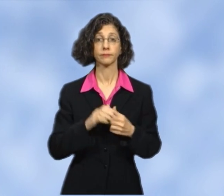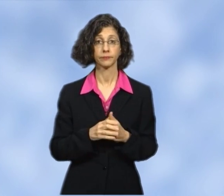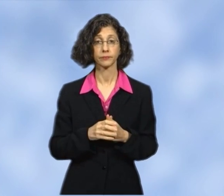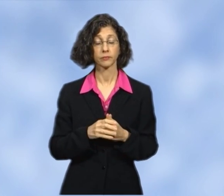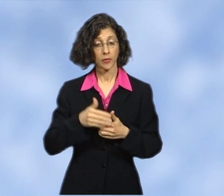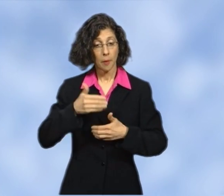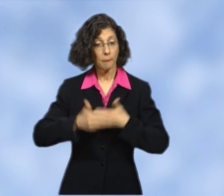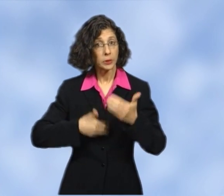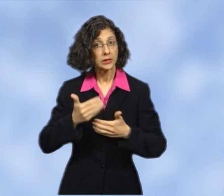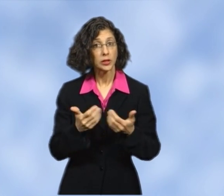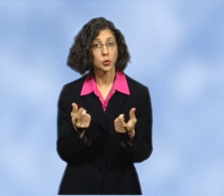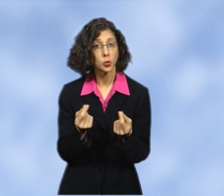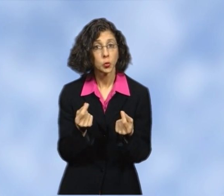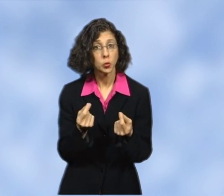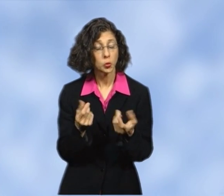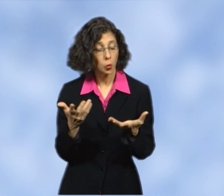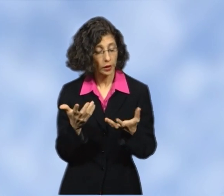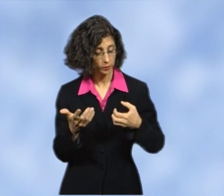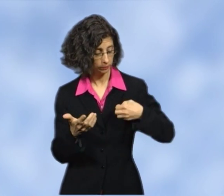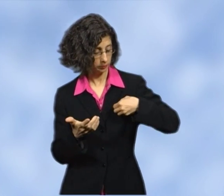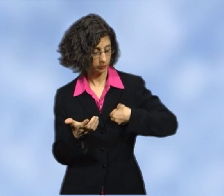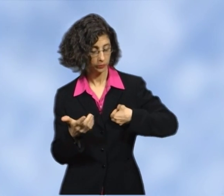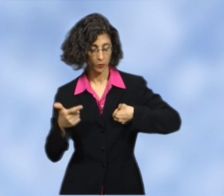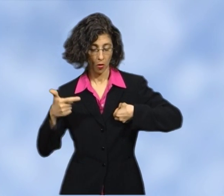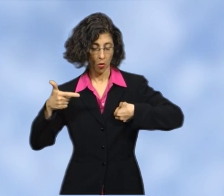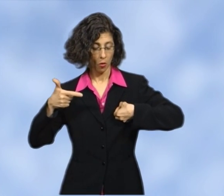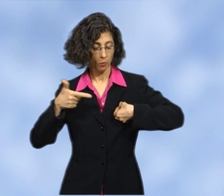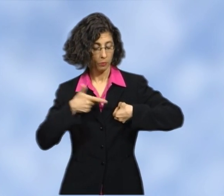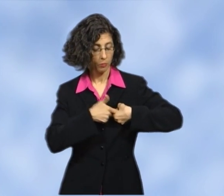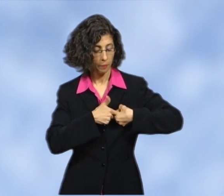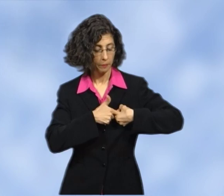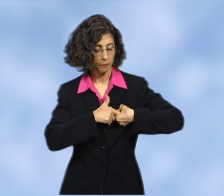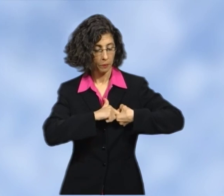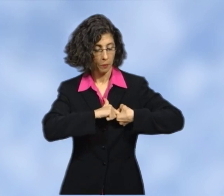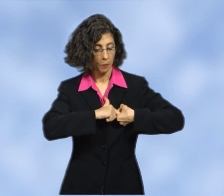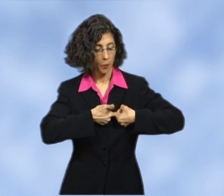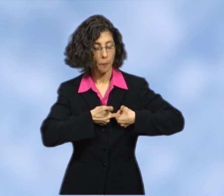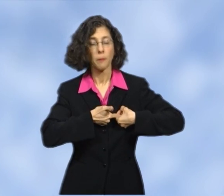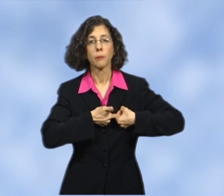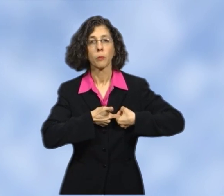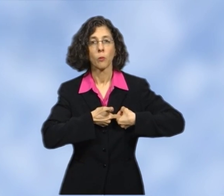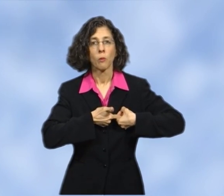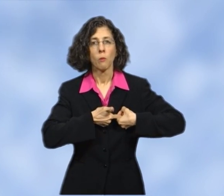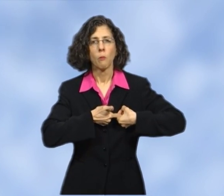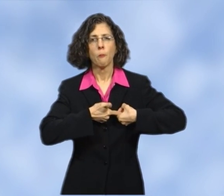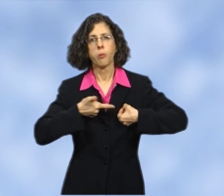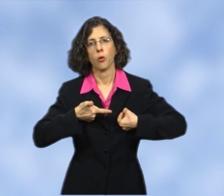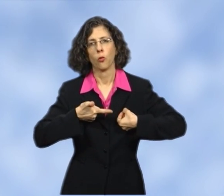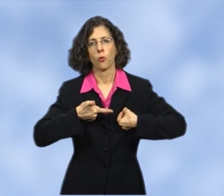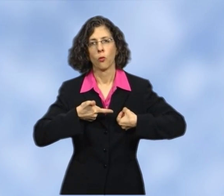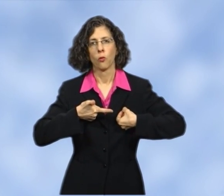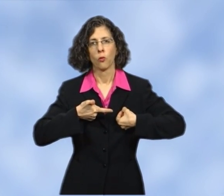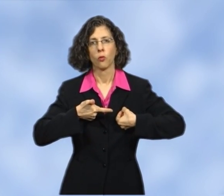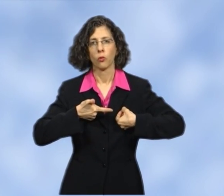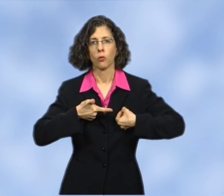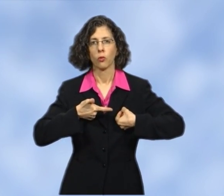With this procedure, the thicker needle can then remove some of the lump for